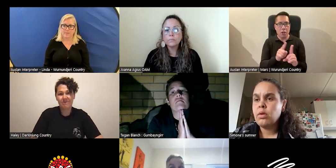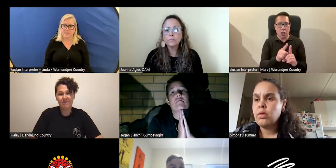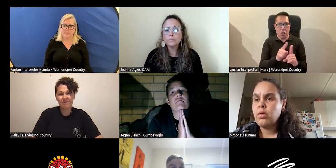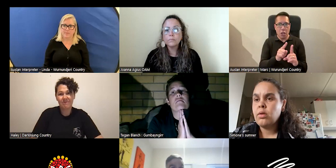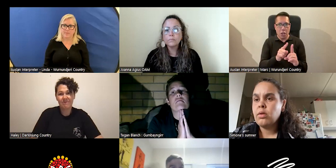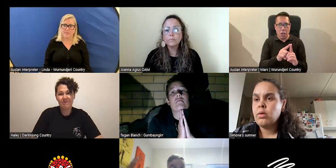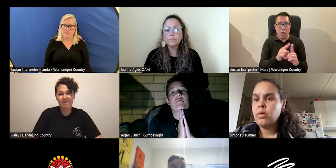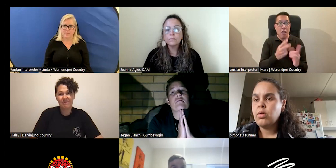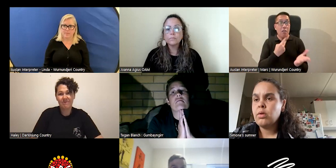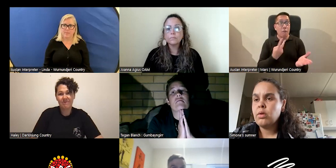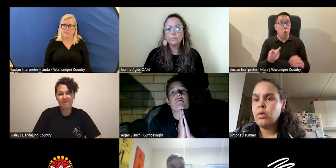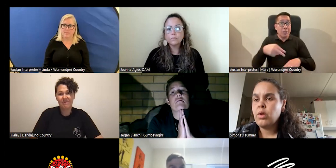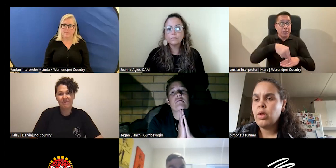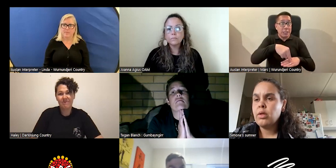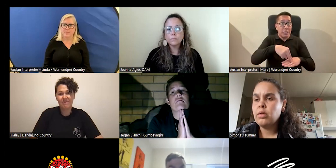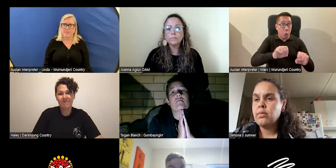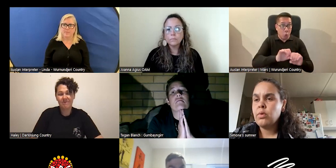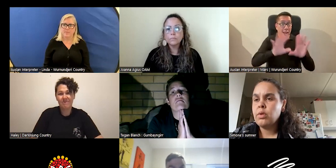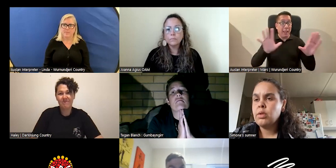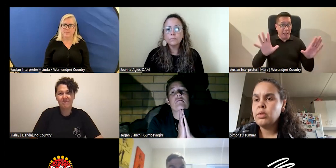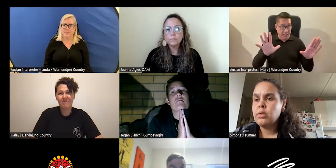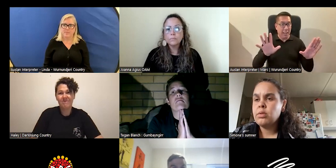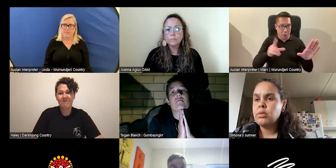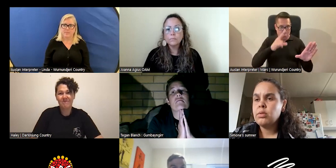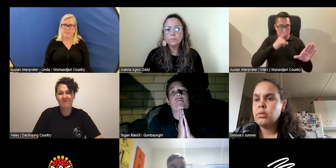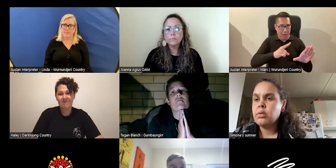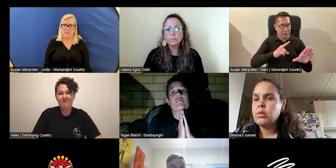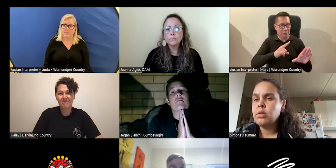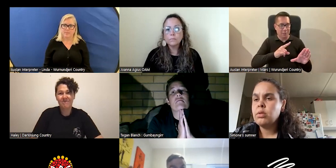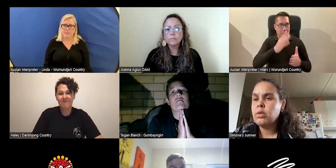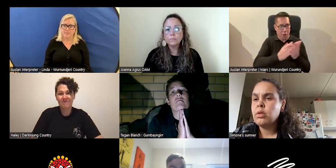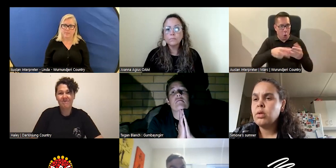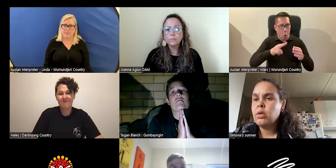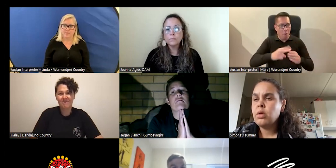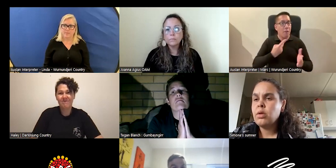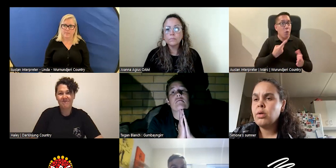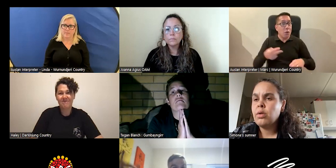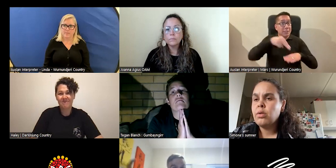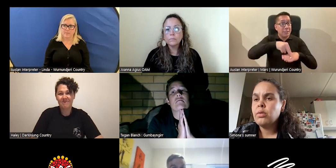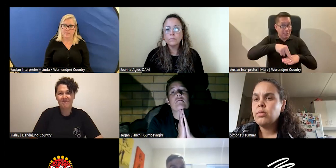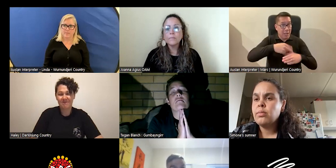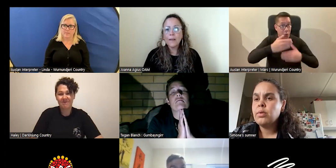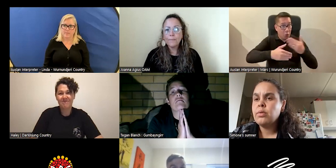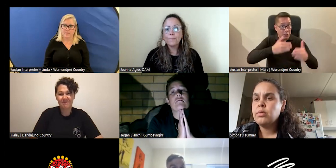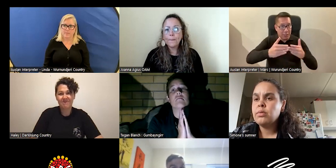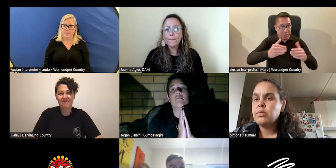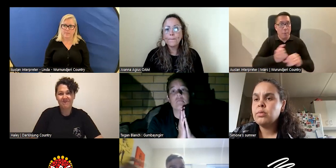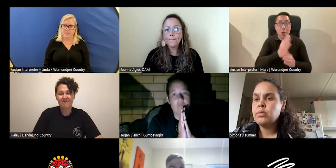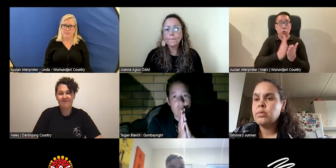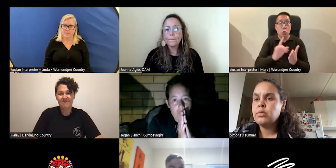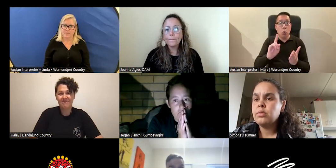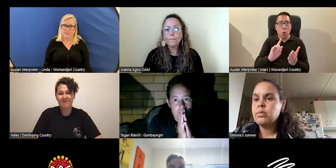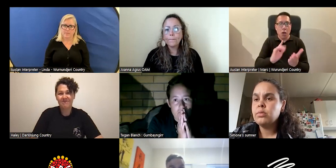elevated voice, because that's what we can do as part of the voice process, is to increase the process of truth